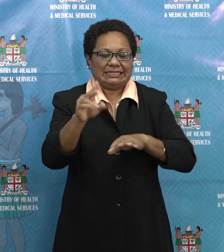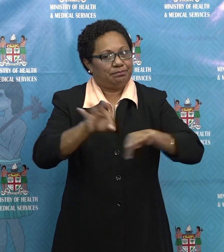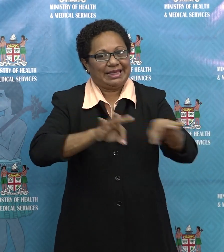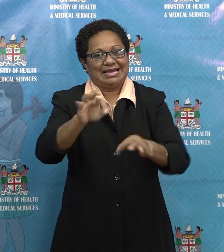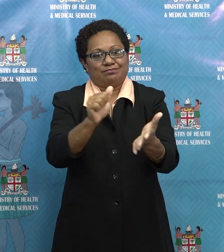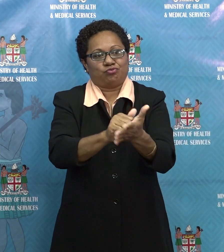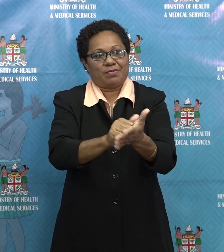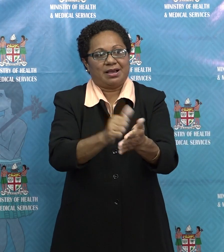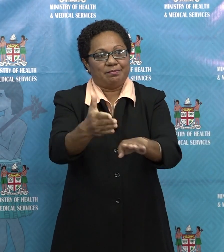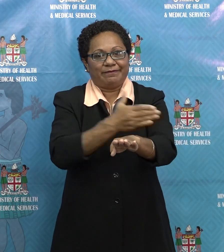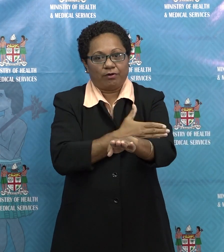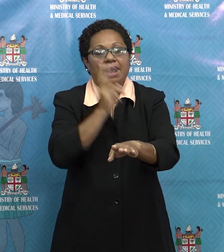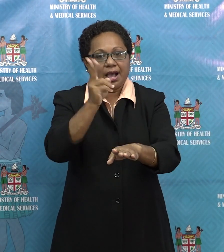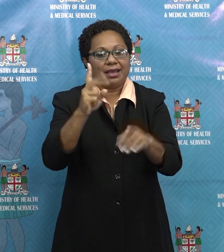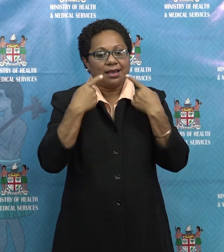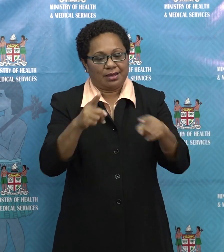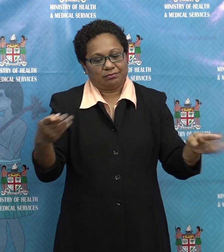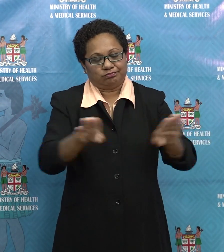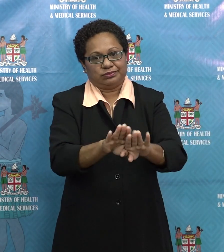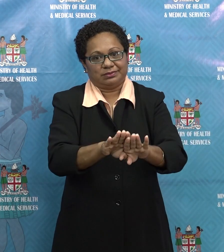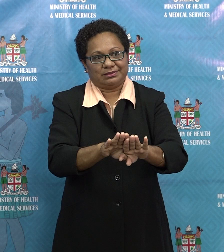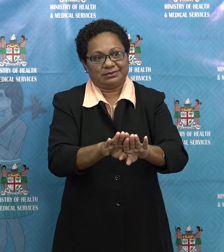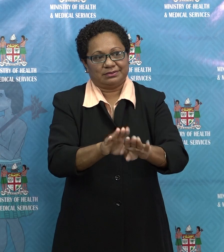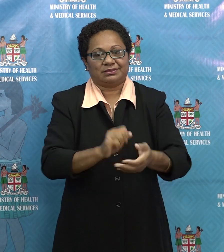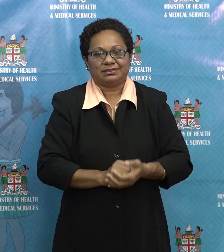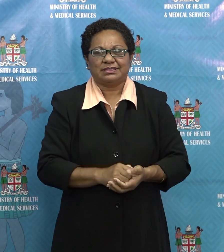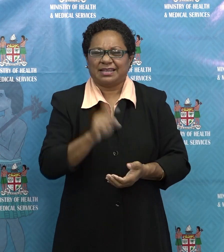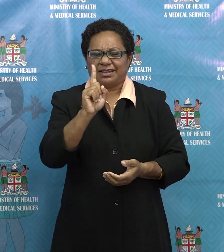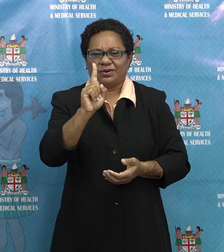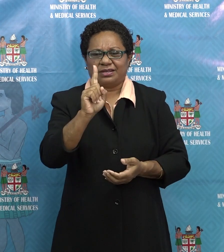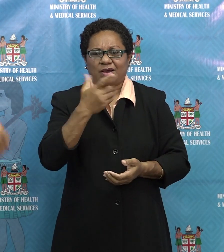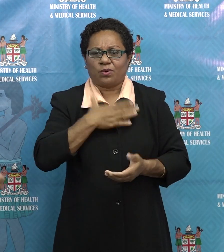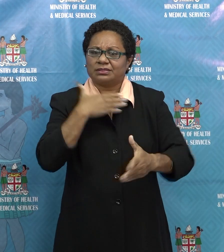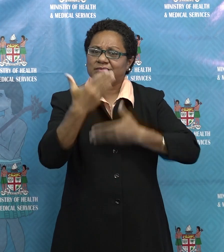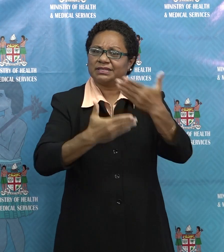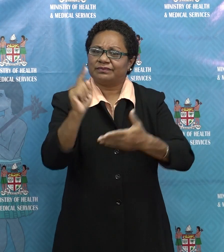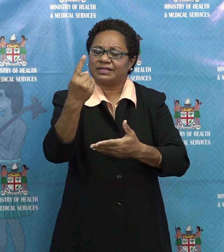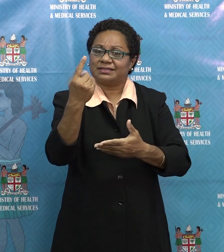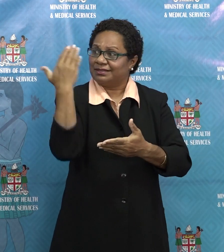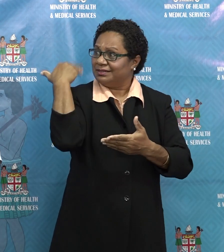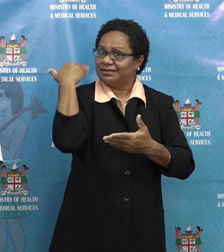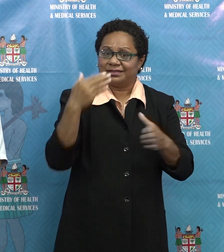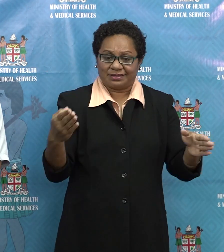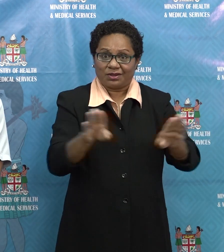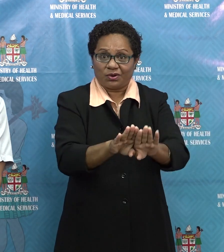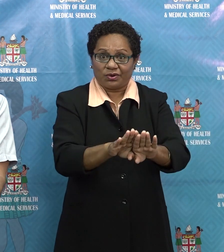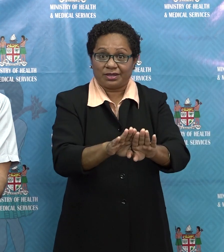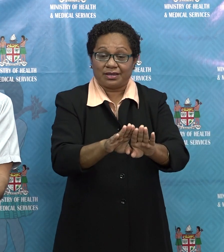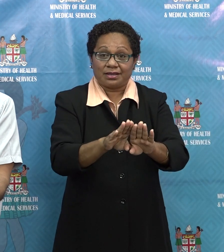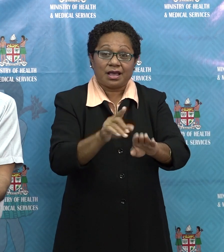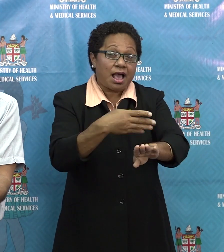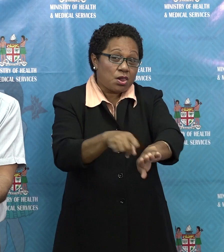At this point in time, I just want to explain something. In the last lockdown that we had, it was 56